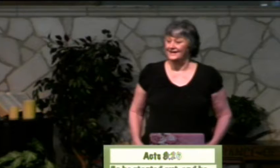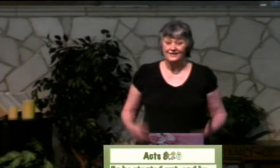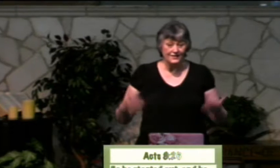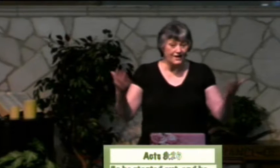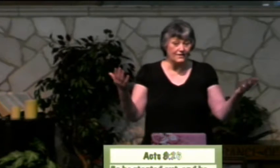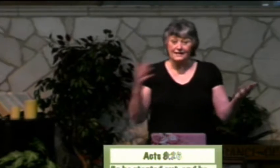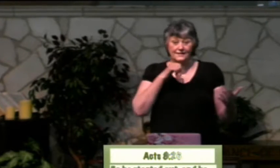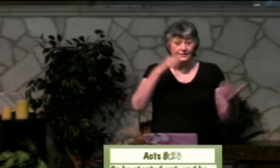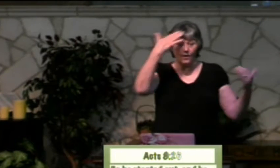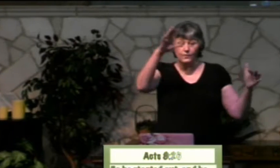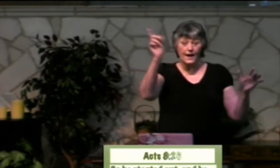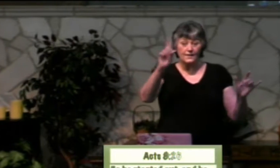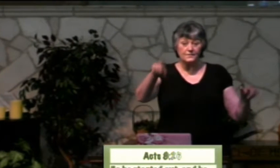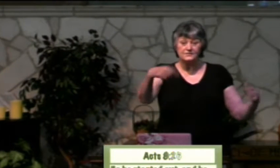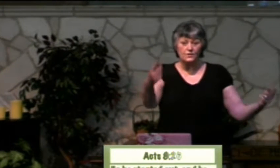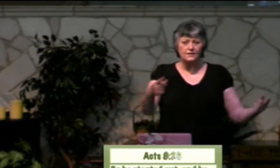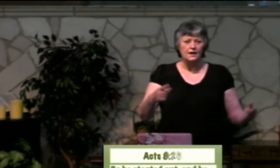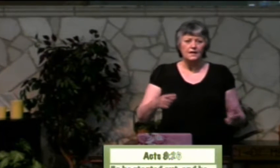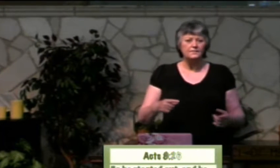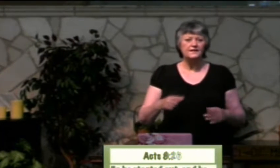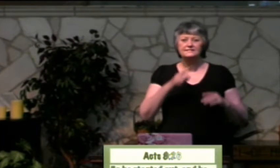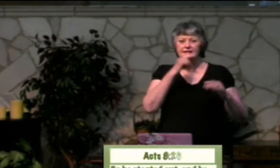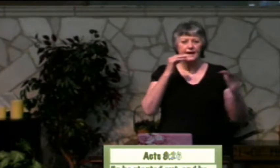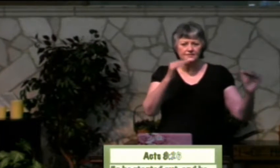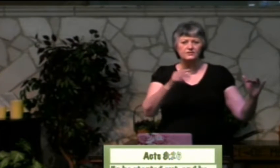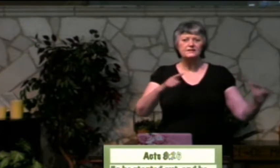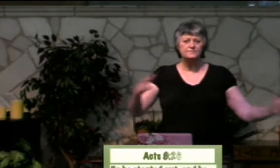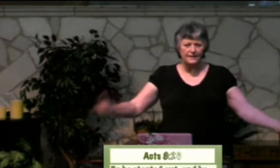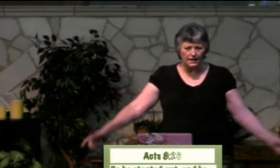No, he didn't know where he was going. The desert is big.